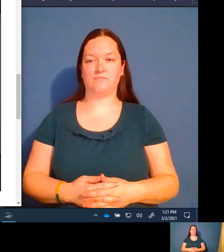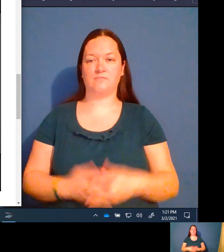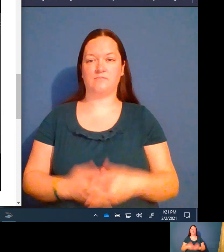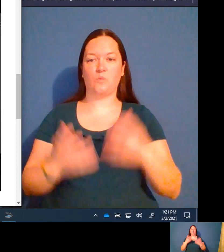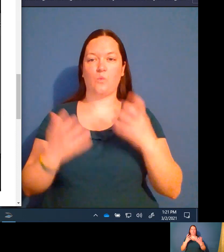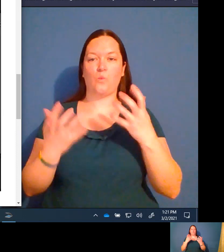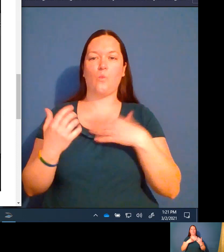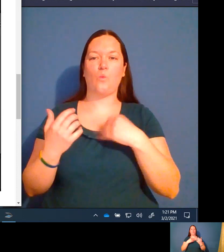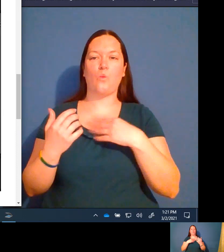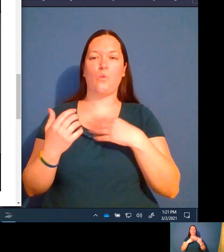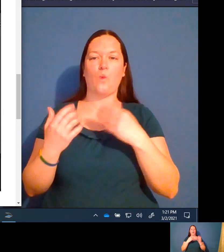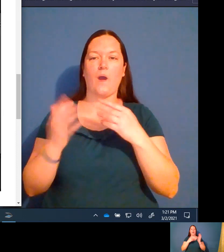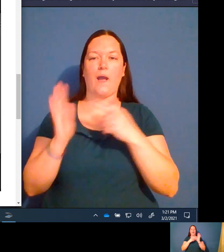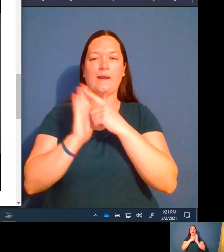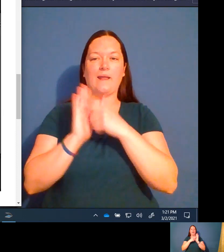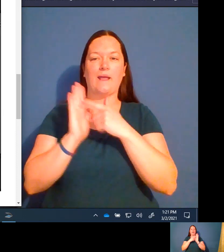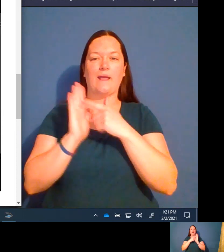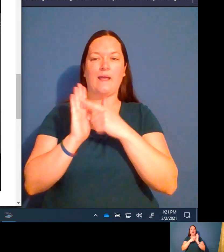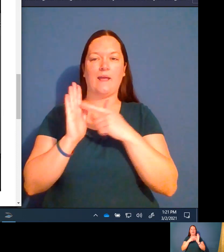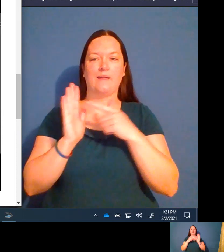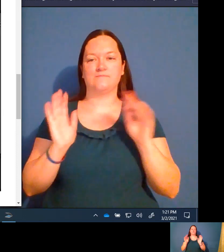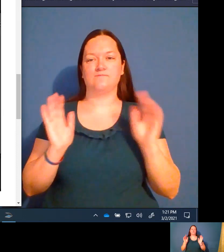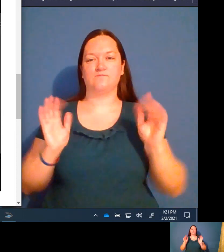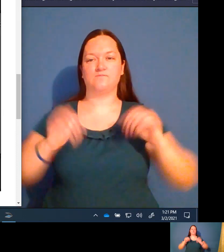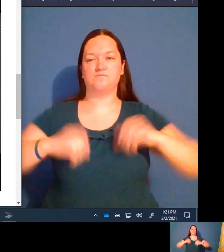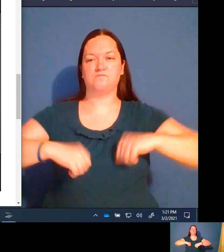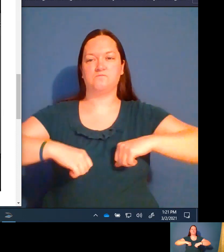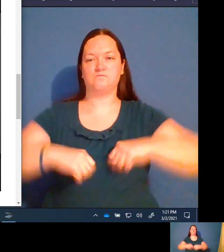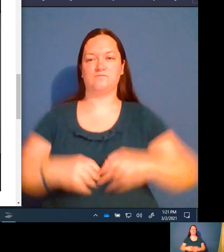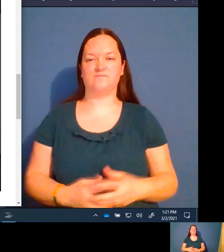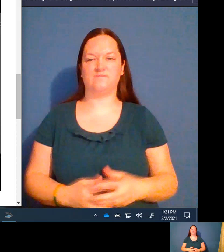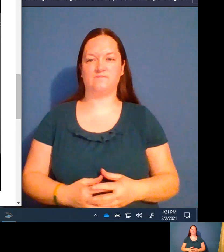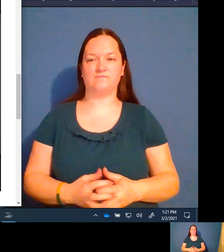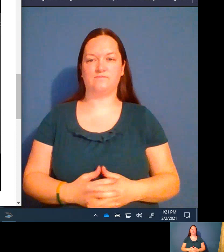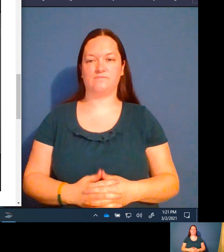here. We'll increase this.